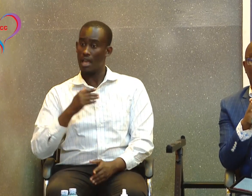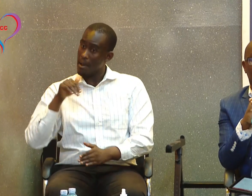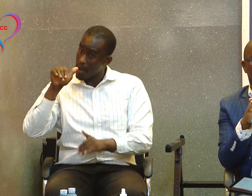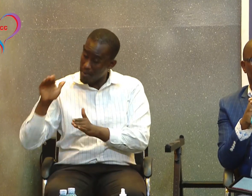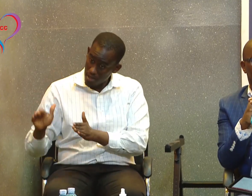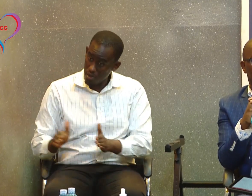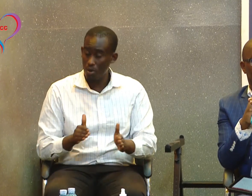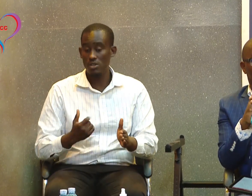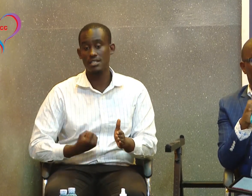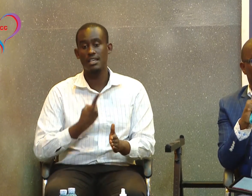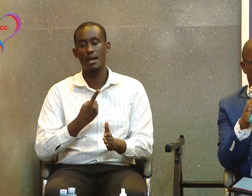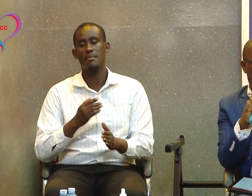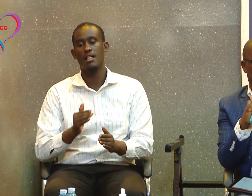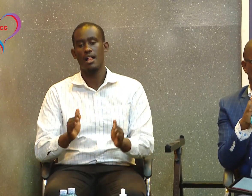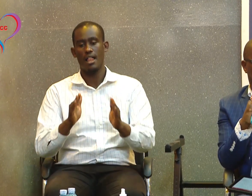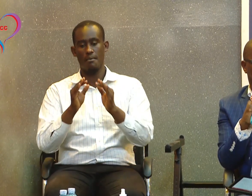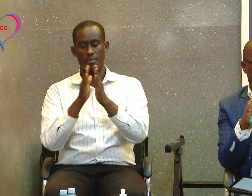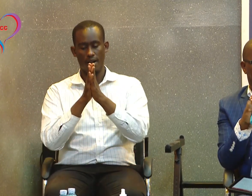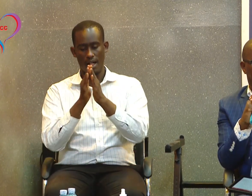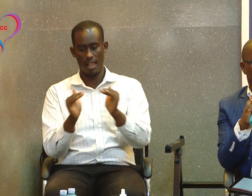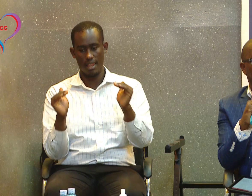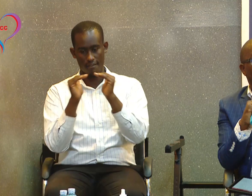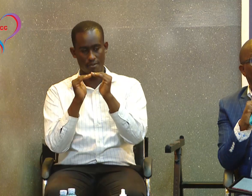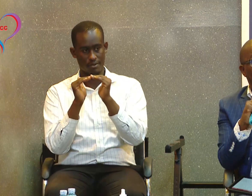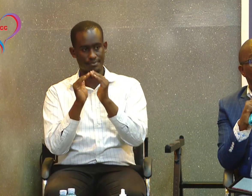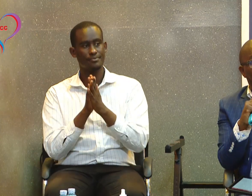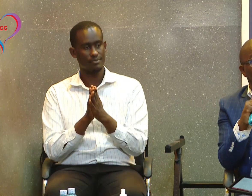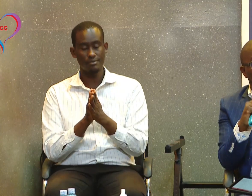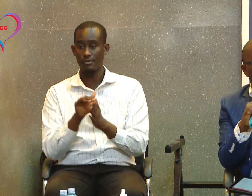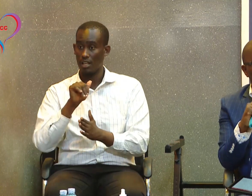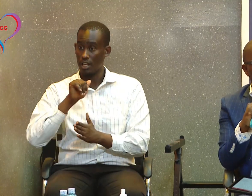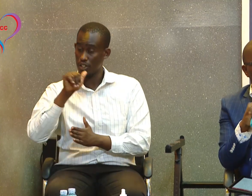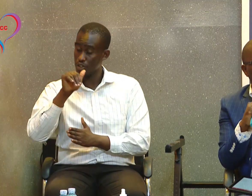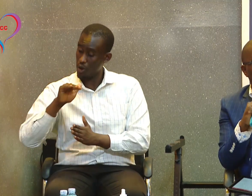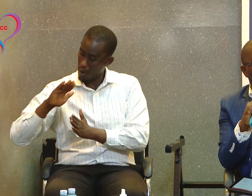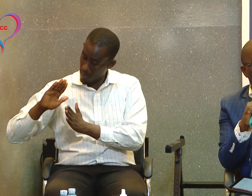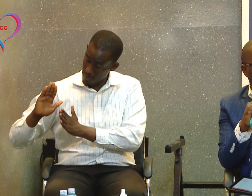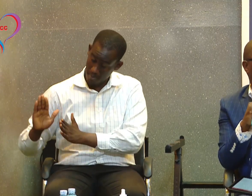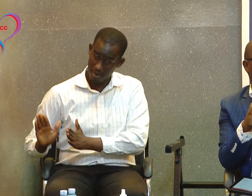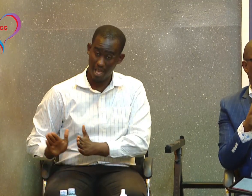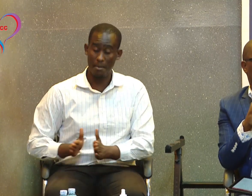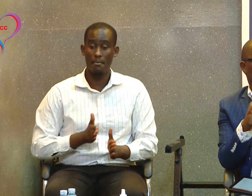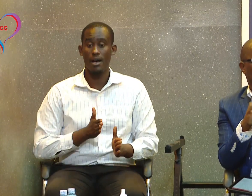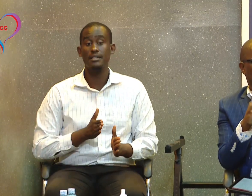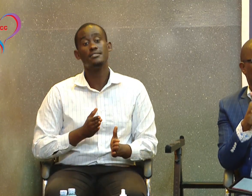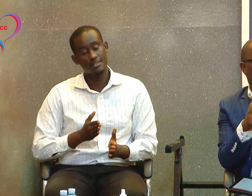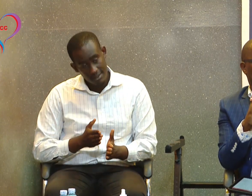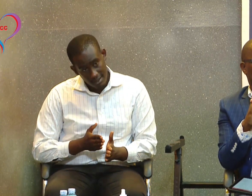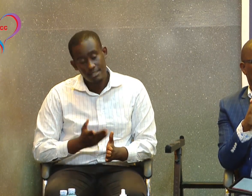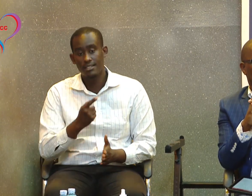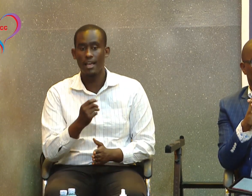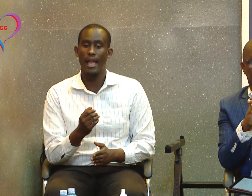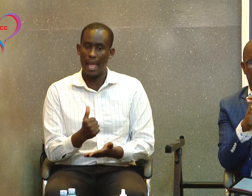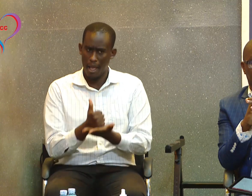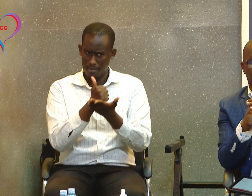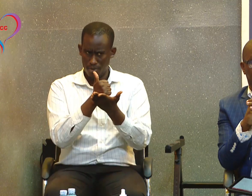ki gy'osabamu. Your purpose ekigendererwa kyo determines, dictates who becomes your friend. Era kisalawo kinene